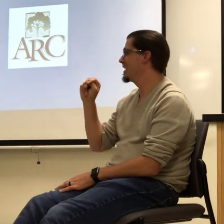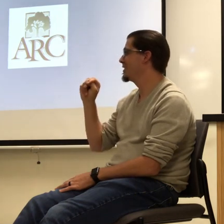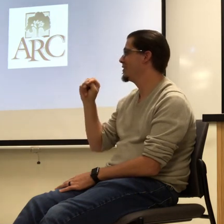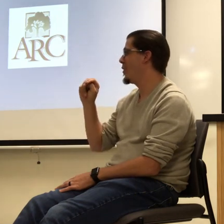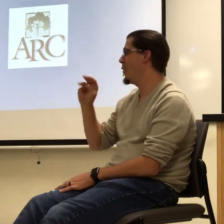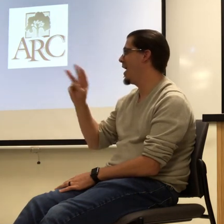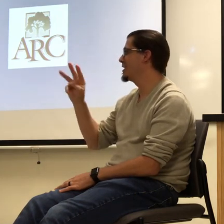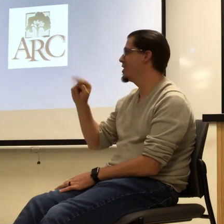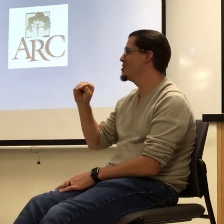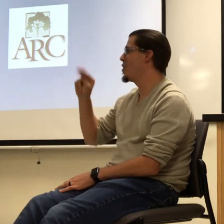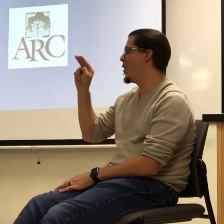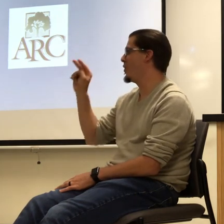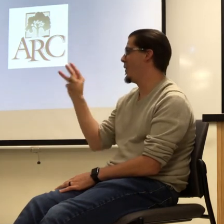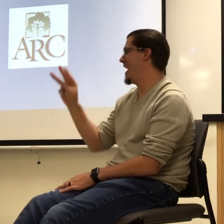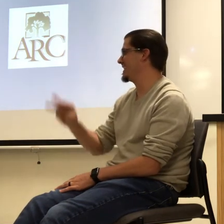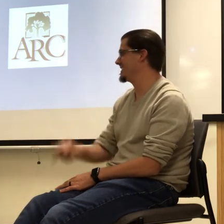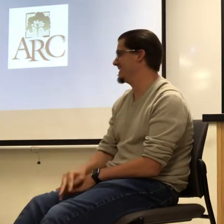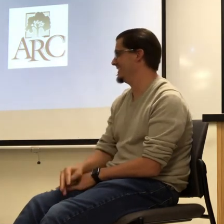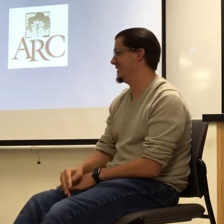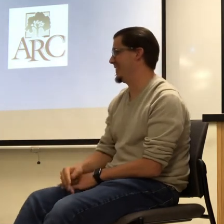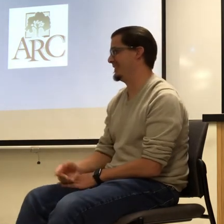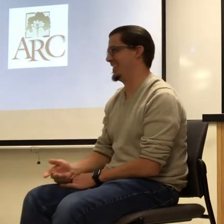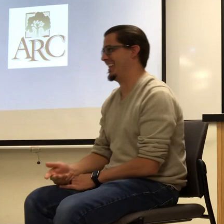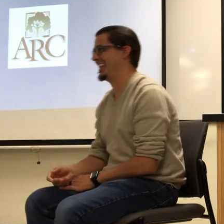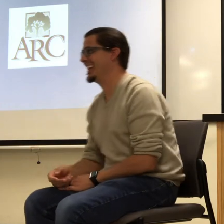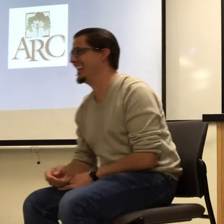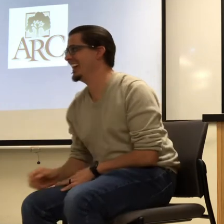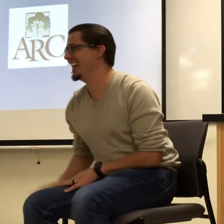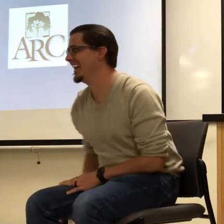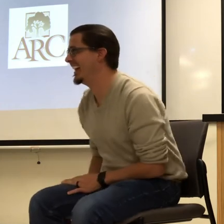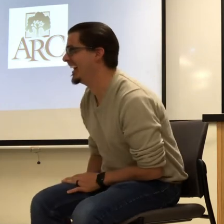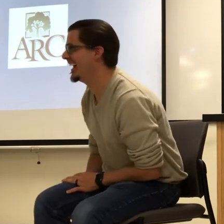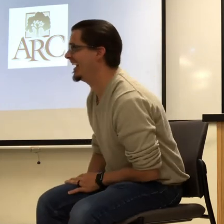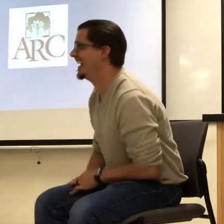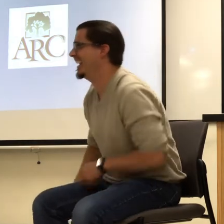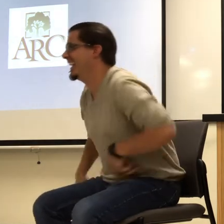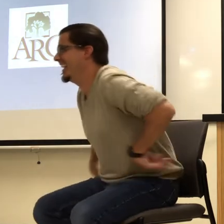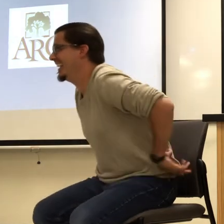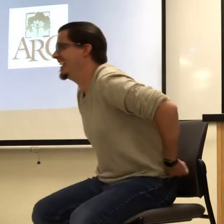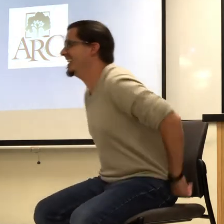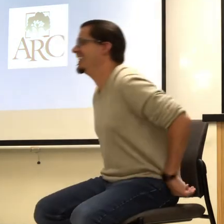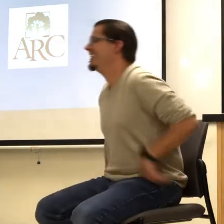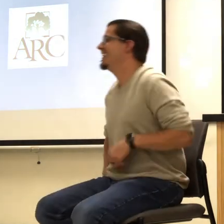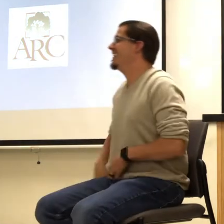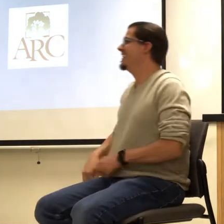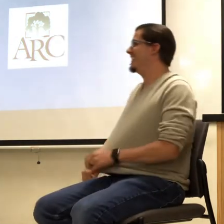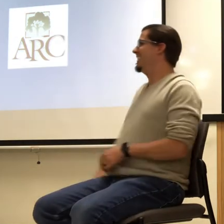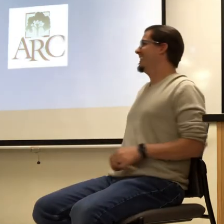There's a lot to cover.